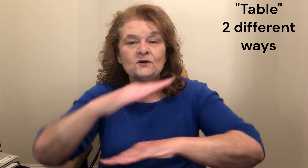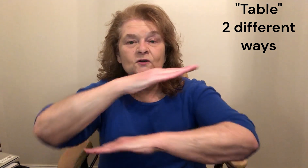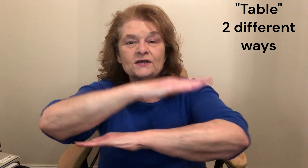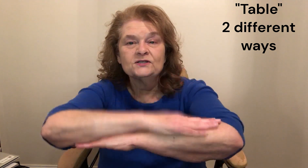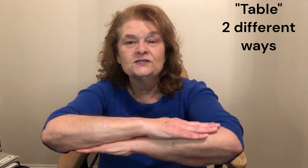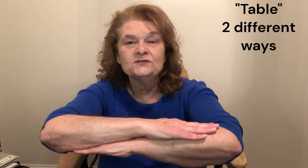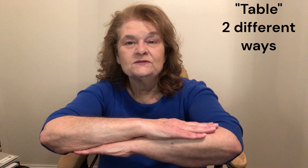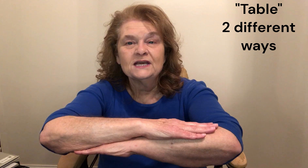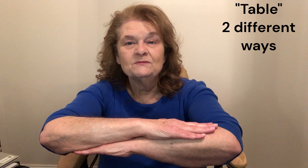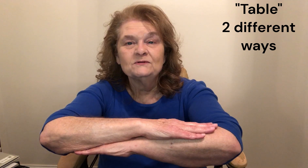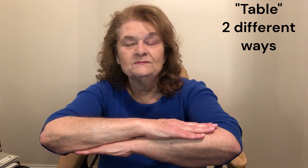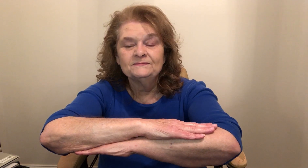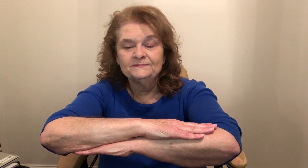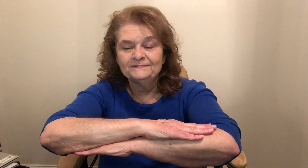Or you can just do table.